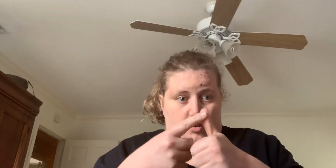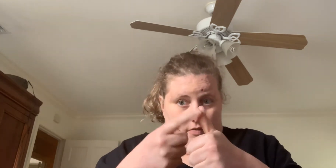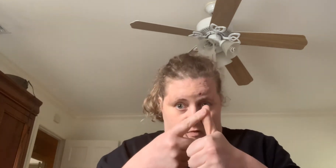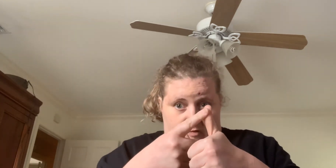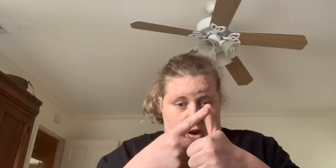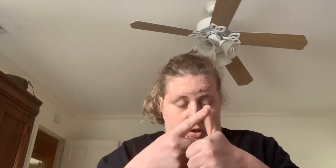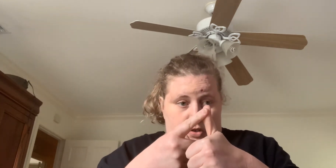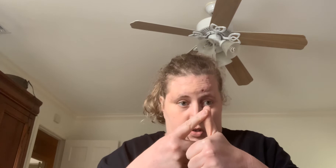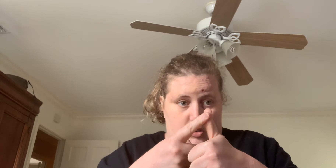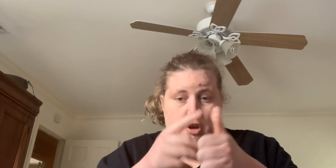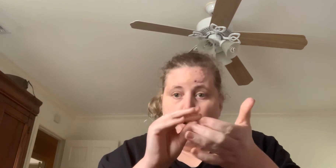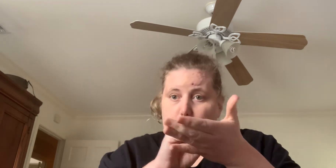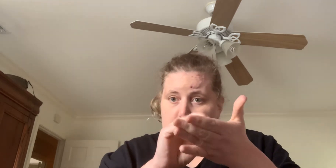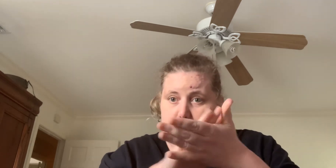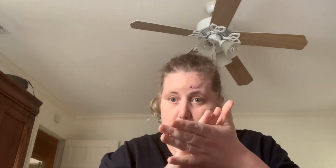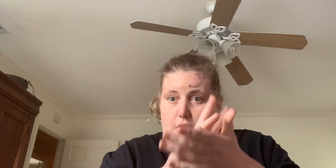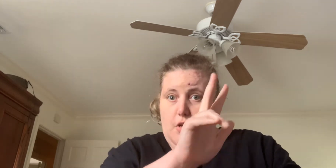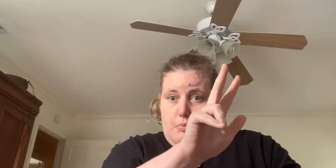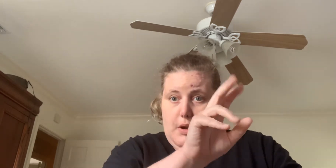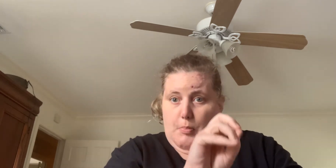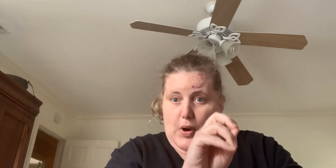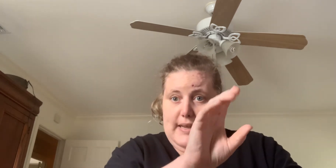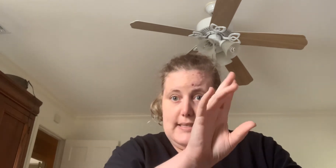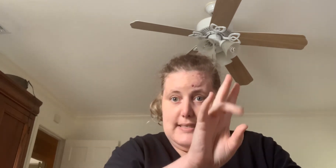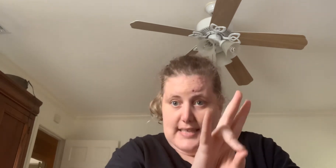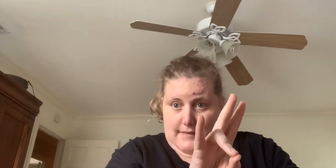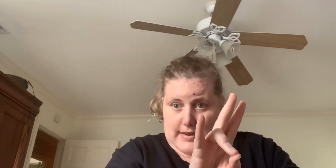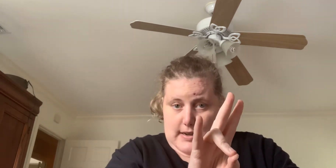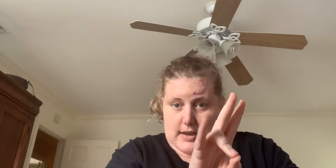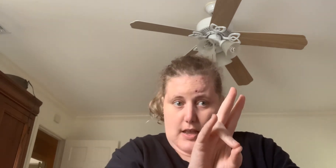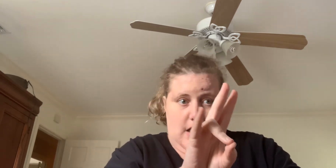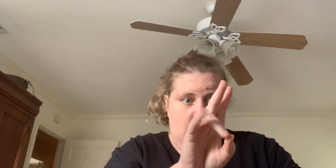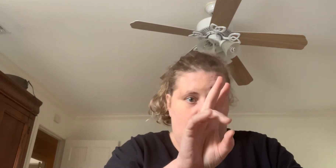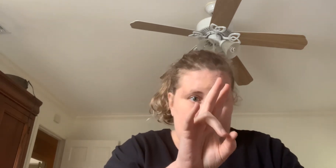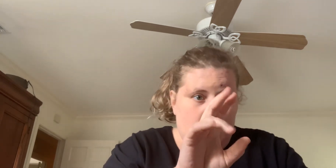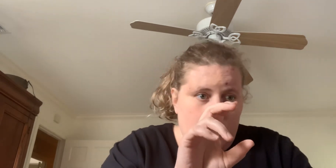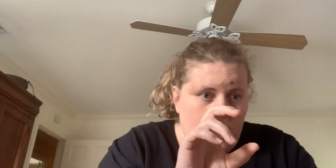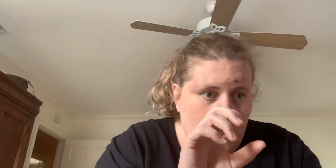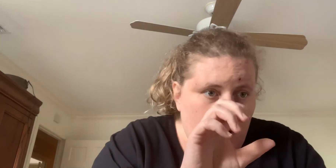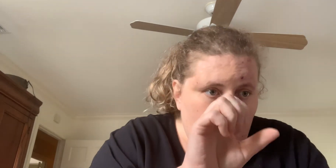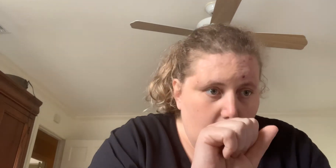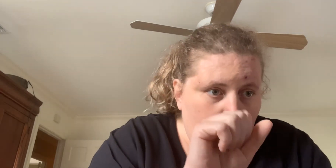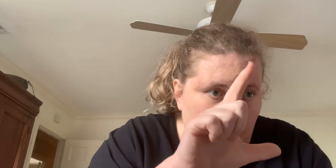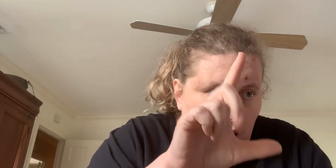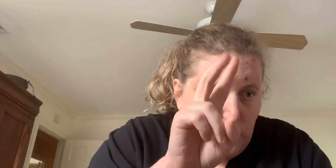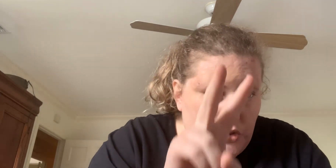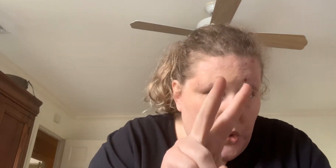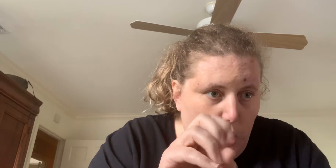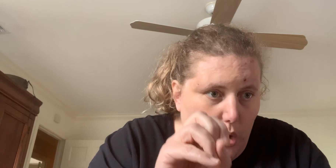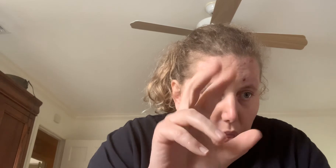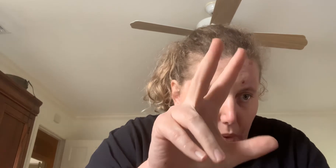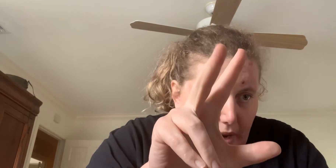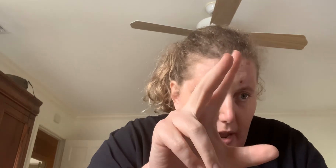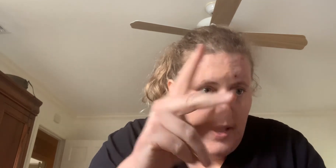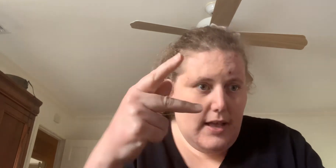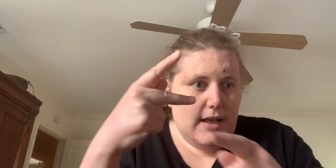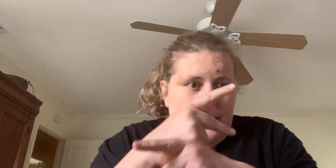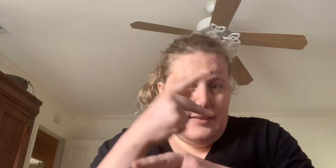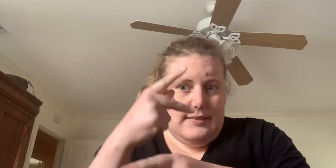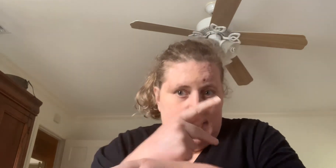moles of Al2O3. You're going to multiply it by the ratio of aluminum. You put aluminum on top because